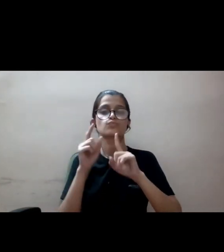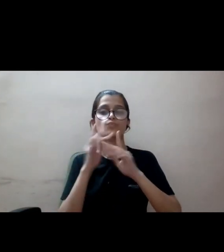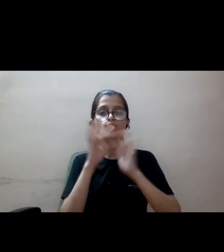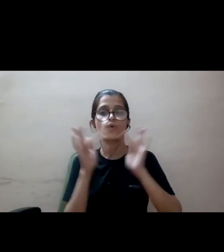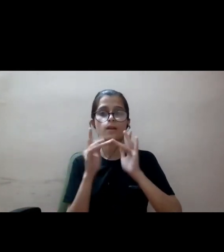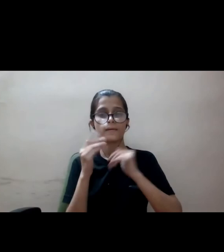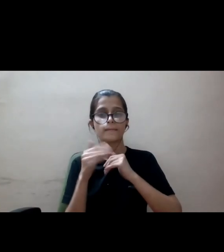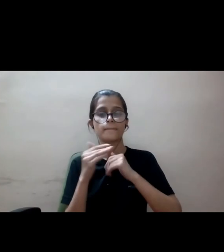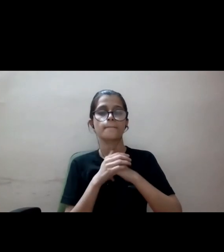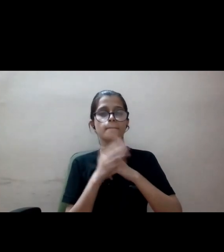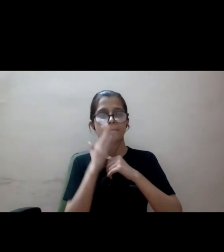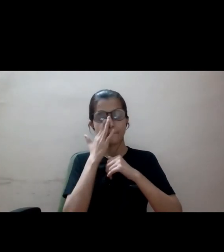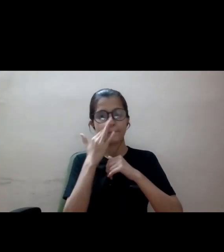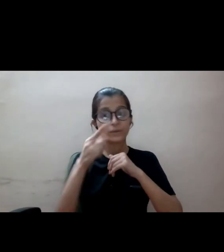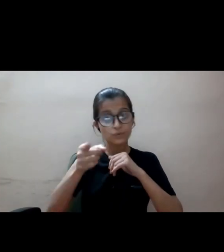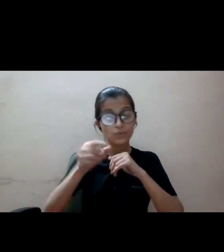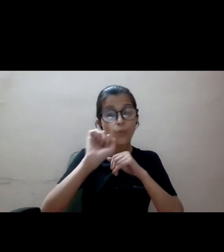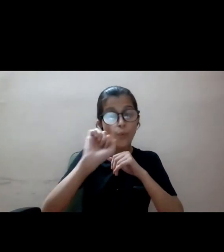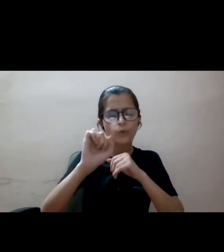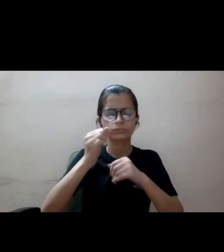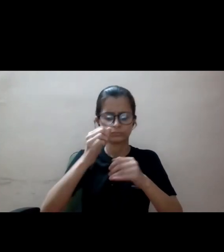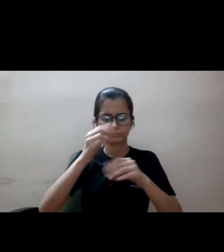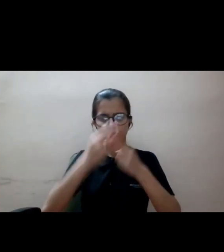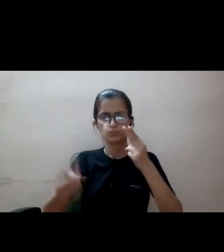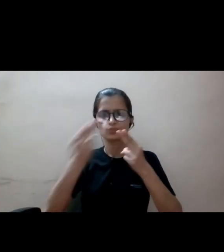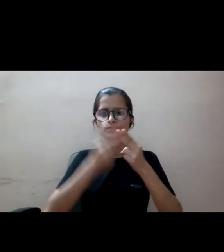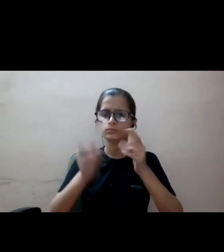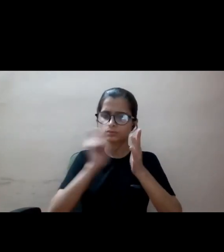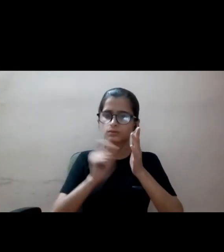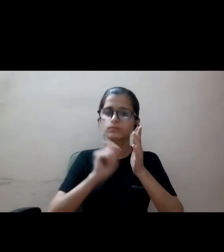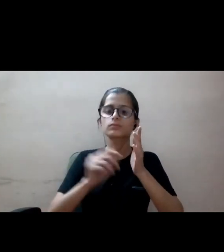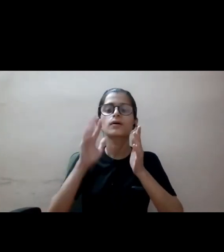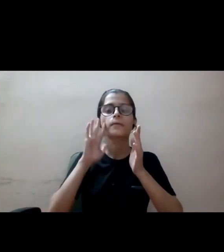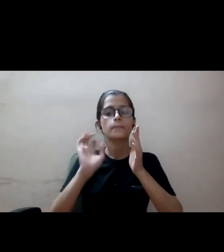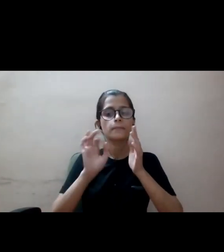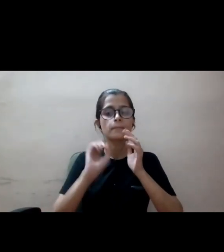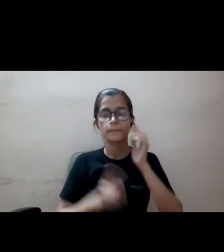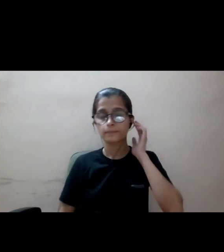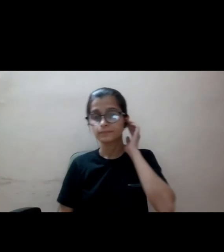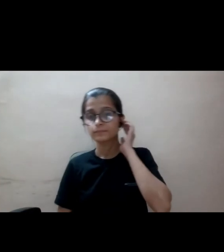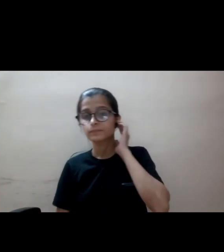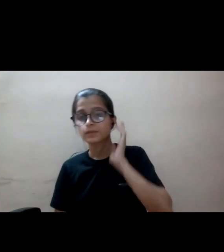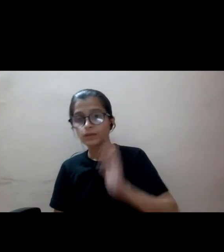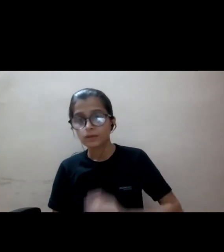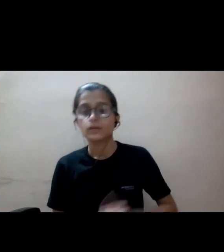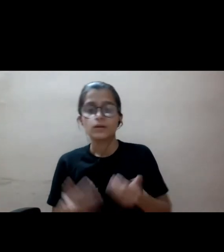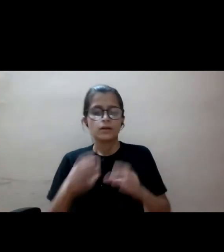need to write your story. You know, there was a comment in the question in the chat box